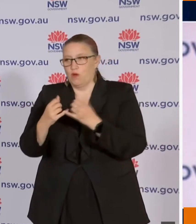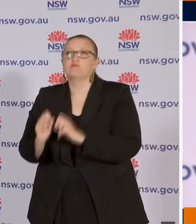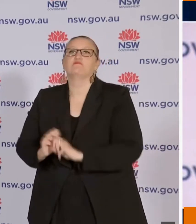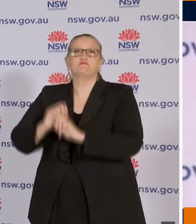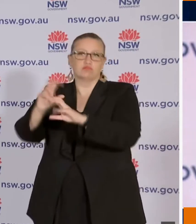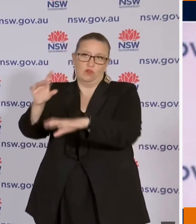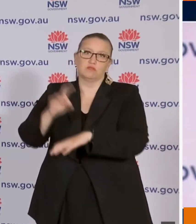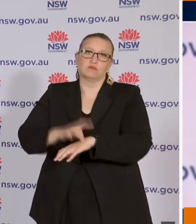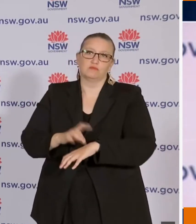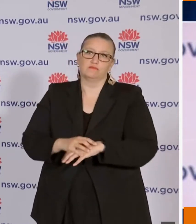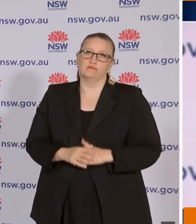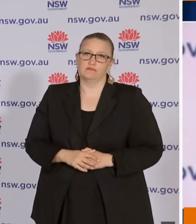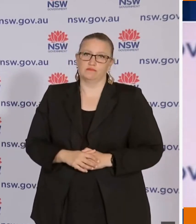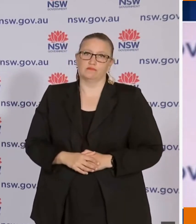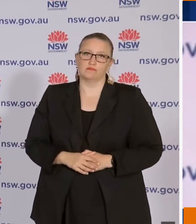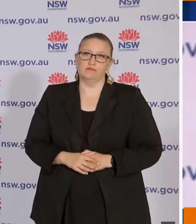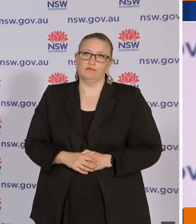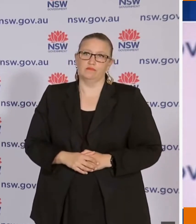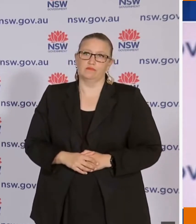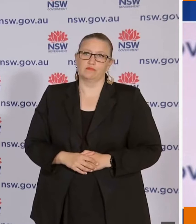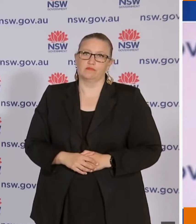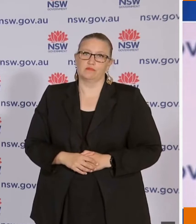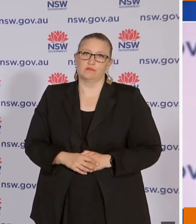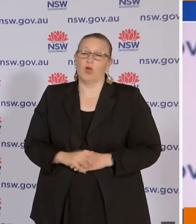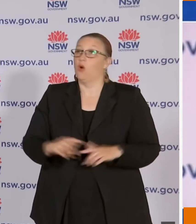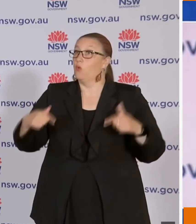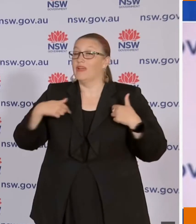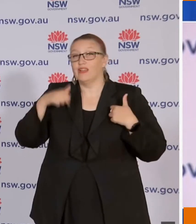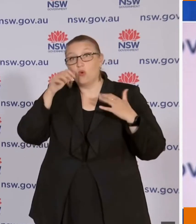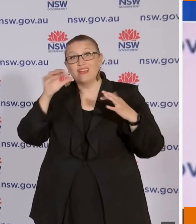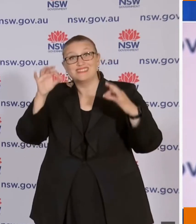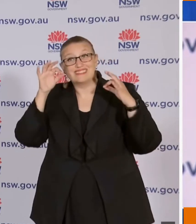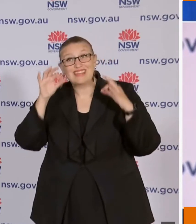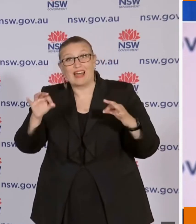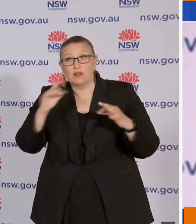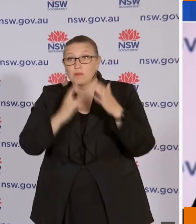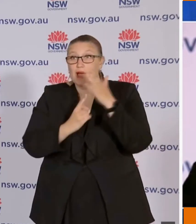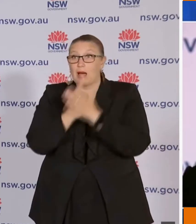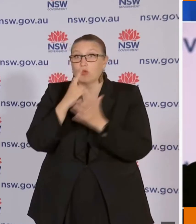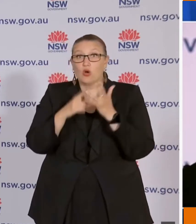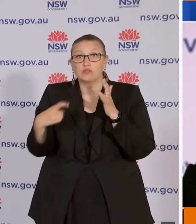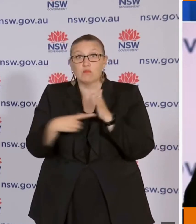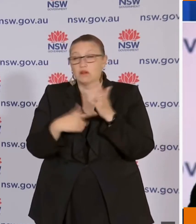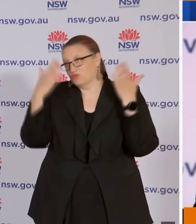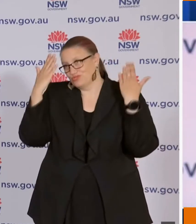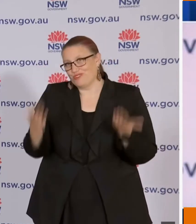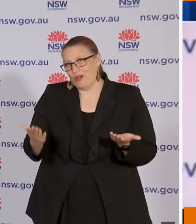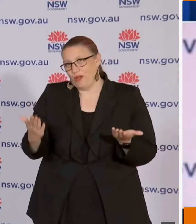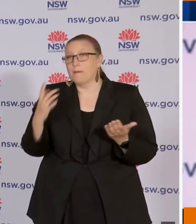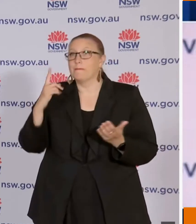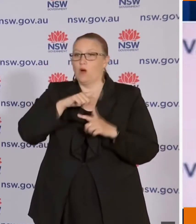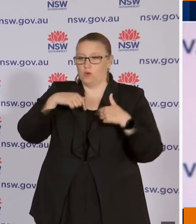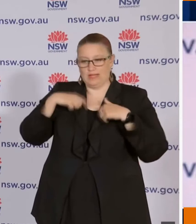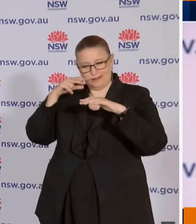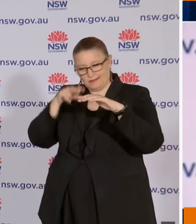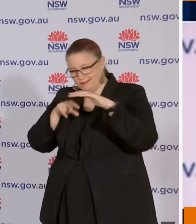it will be in October, but what we do know is that in all likelihood, when Michelle and her colleagues will be under the greatest pressure will be in October, because